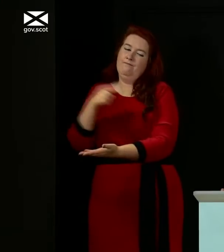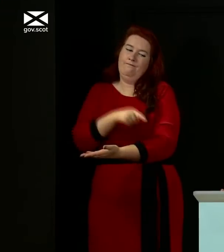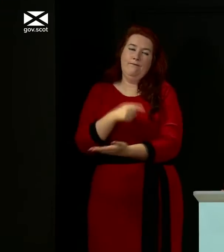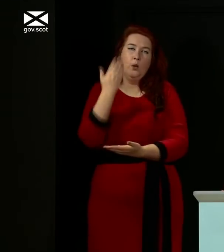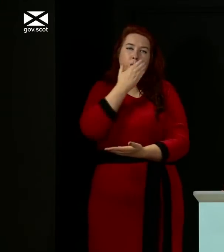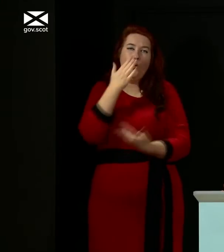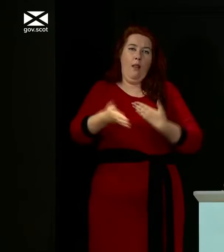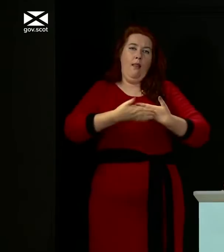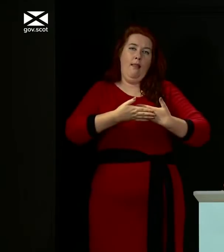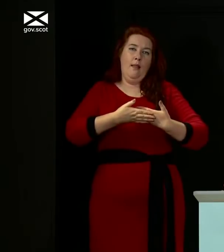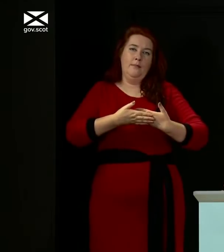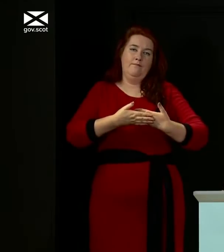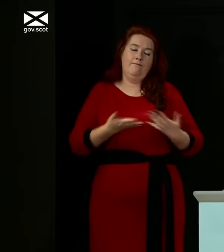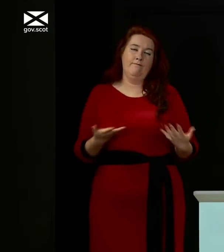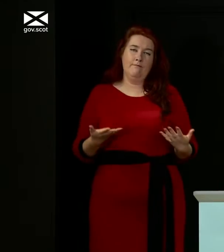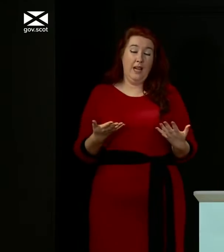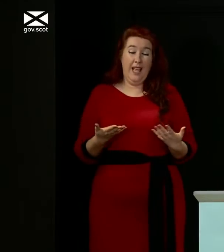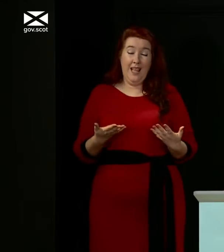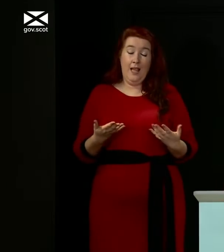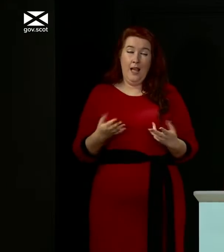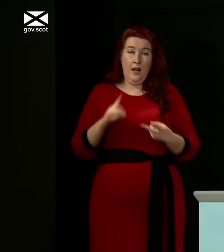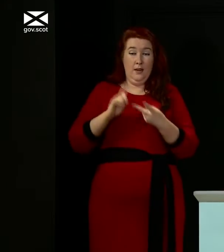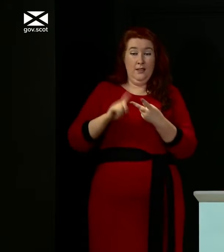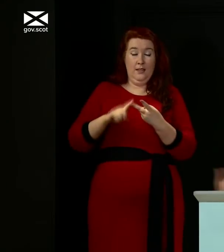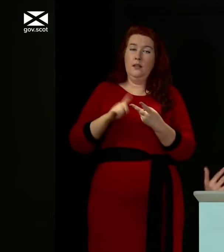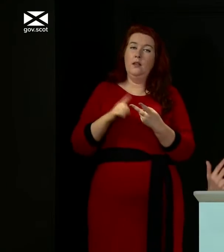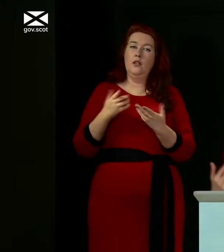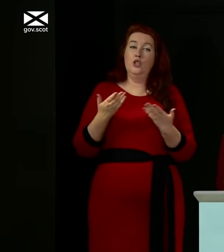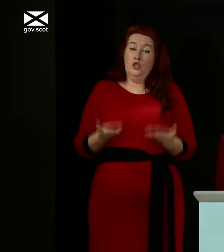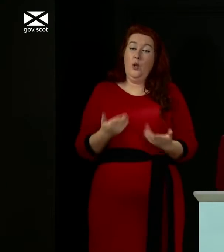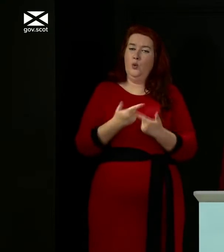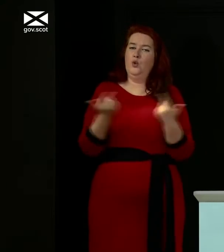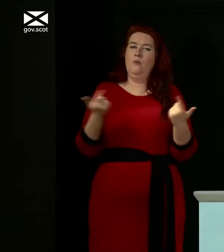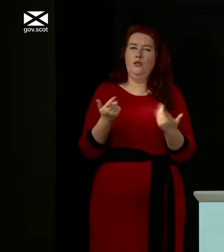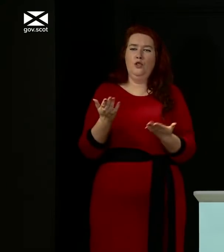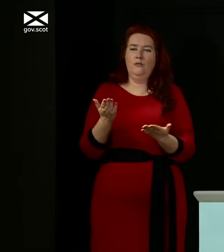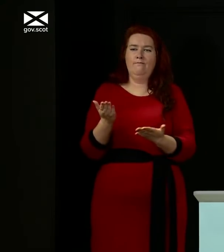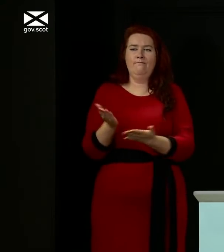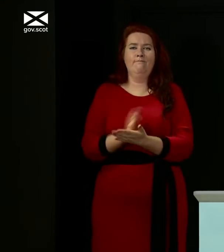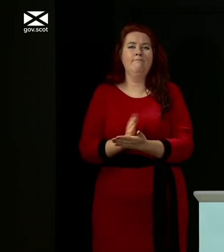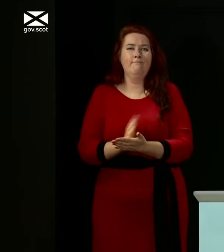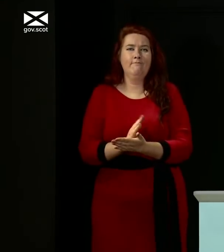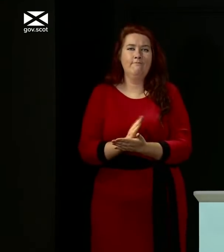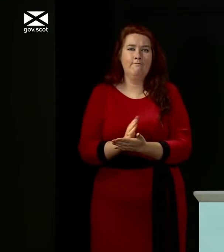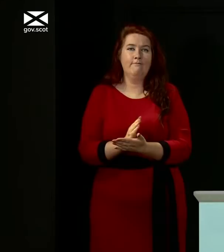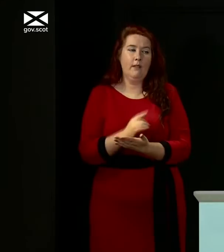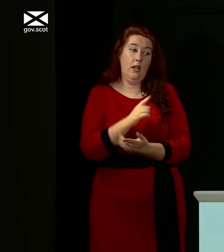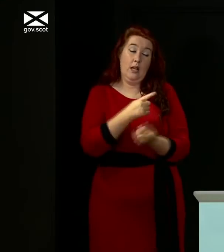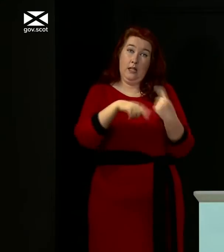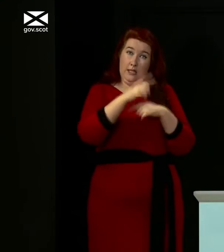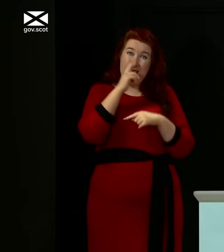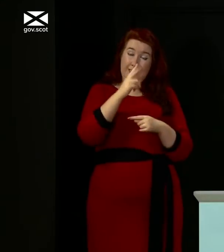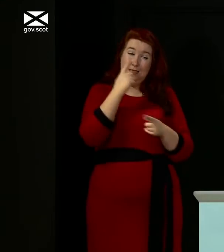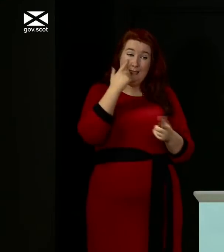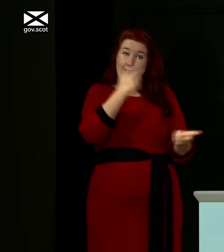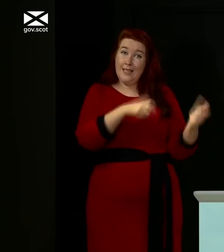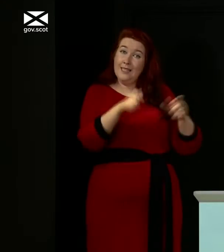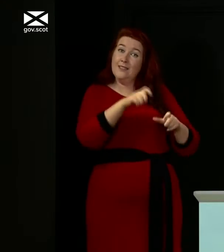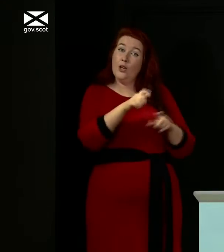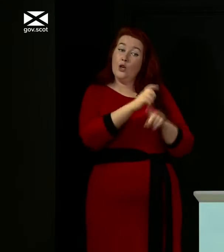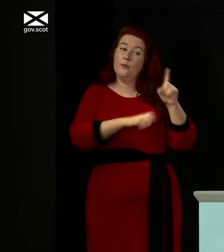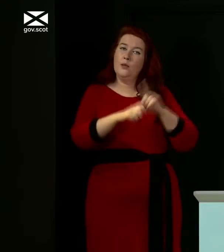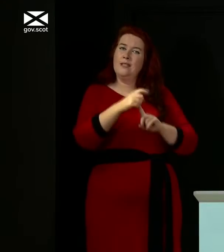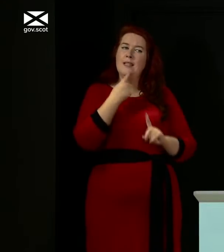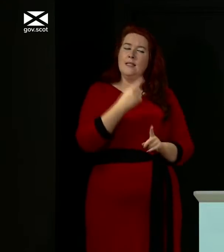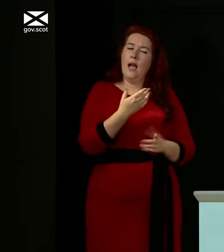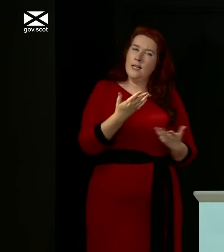is just still too much uncertainty, in my view, as a politician, in the scientific community about whether and to